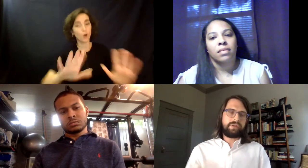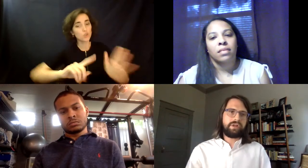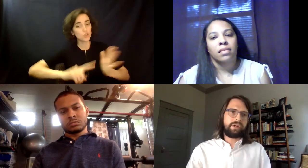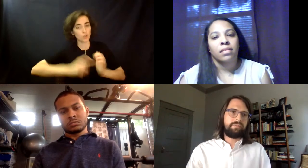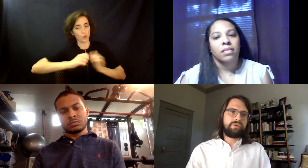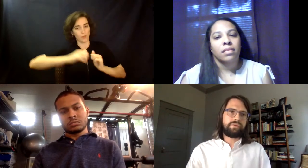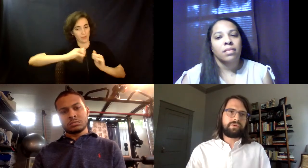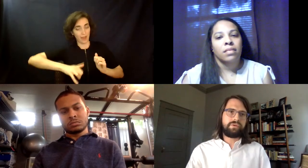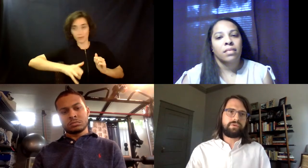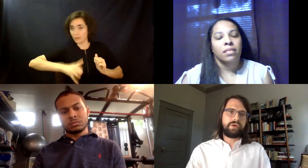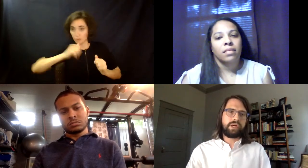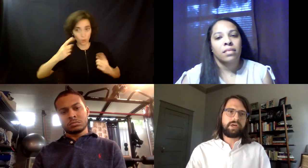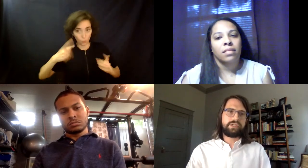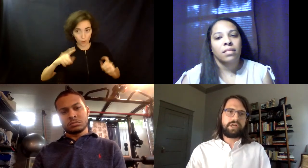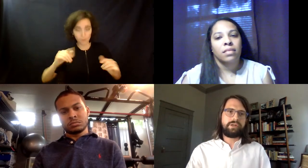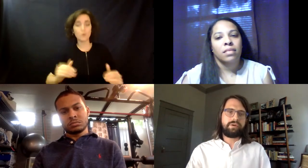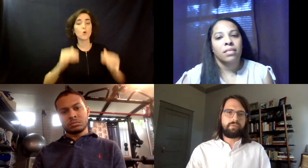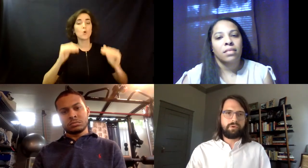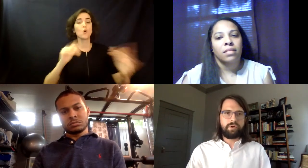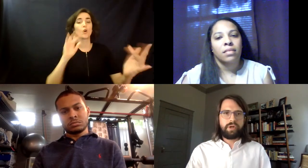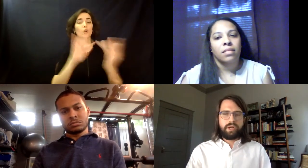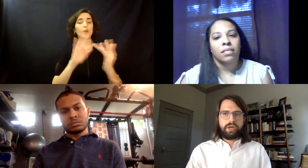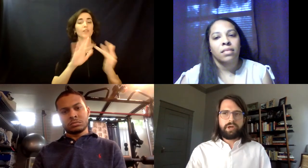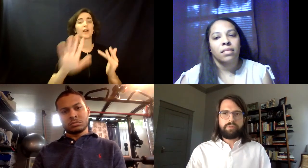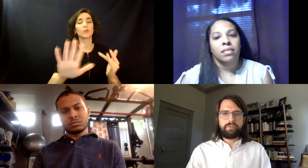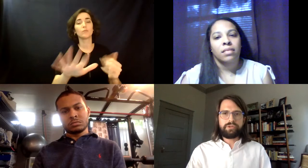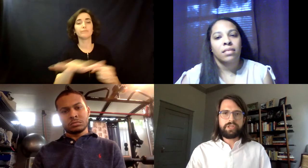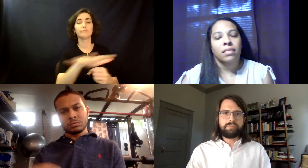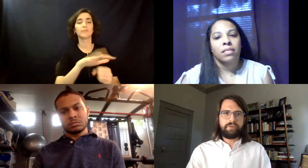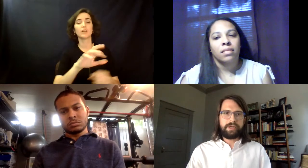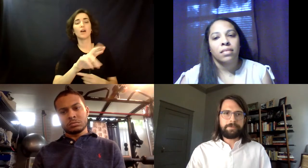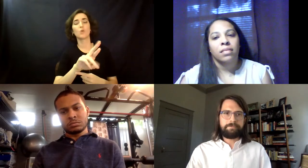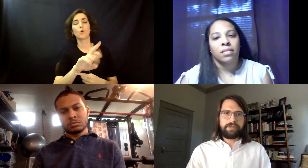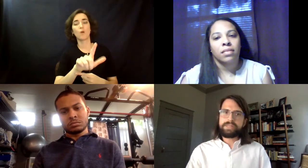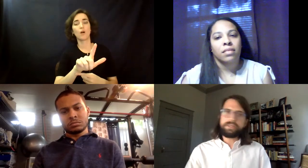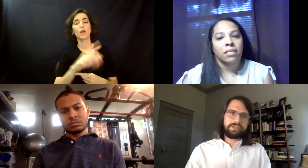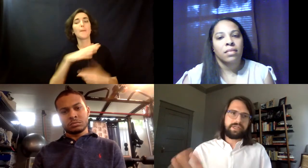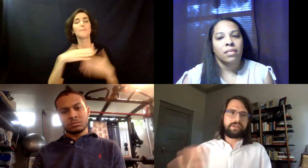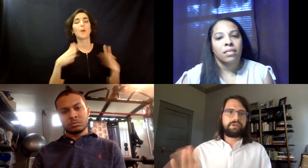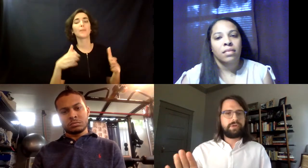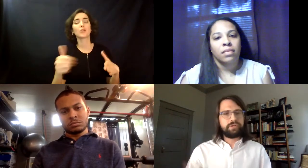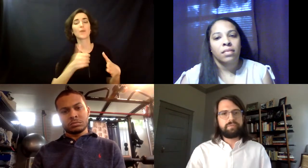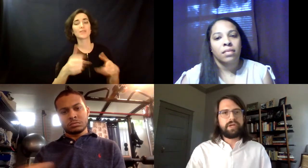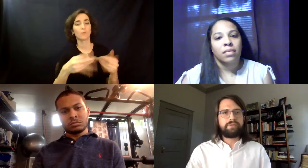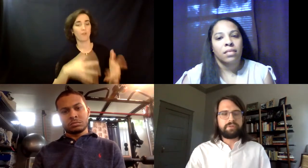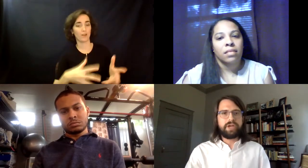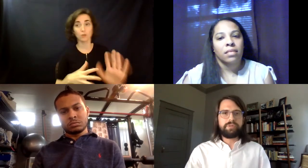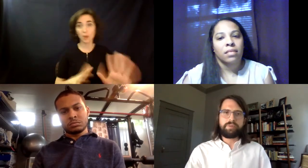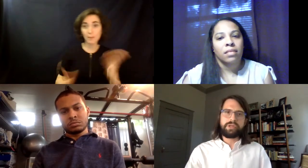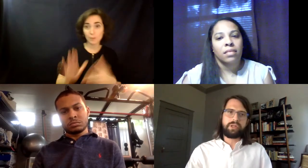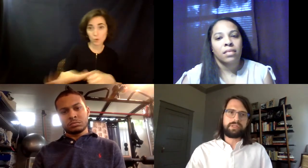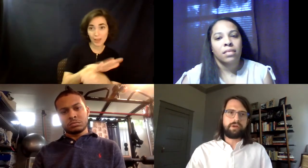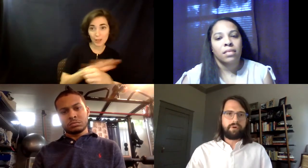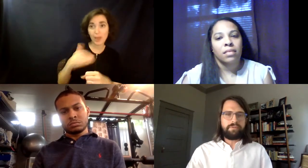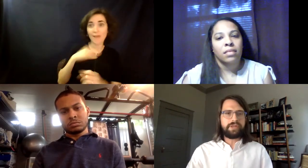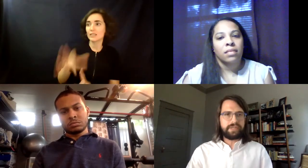any luck, move to contacting your rural public transit provider. And that's not to say that in your region, you may have some type of